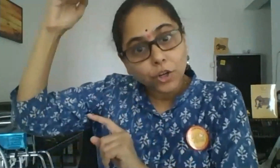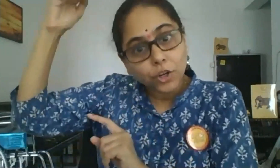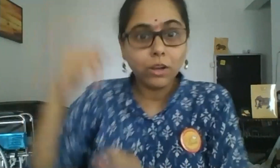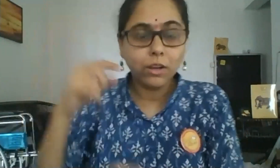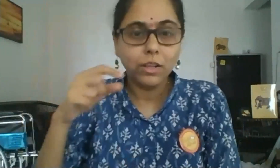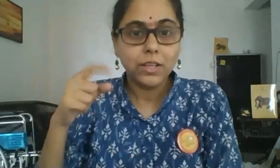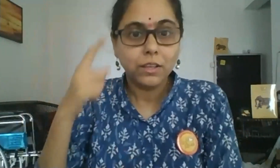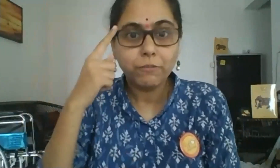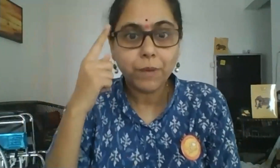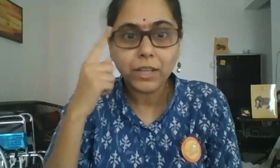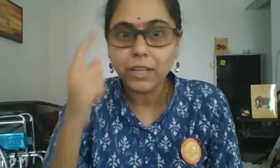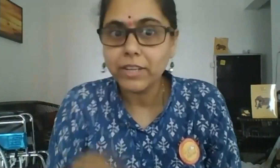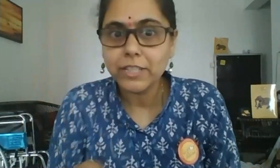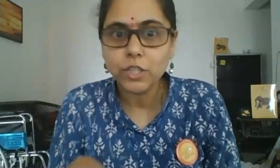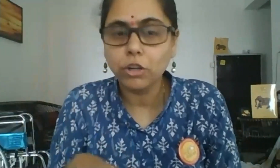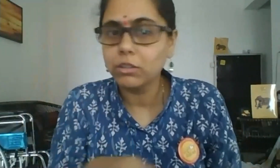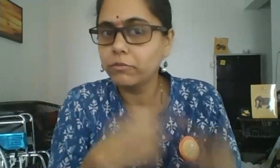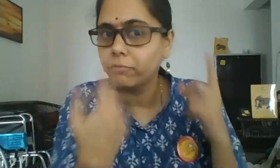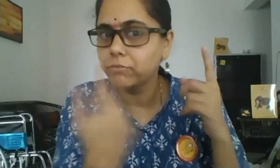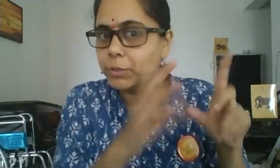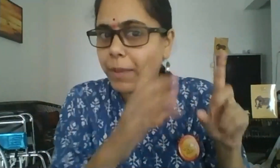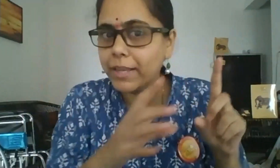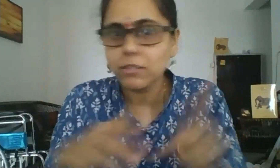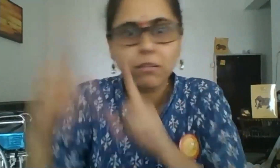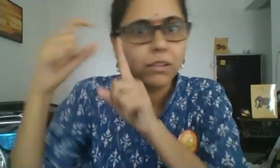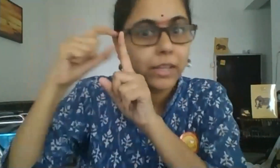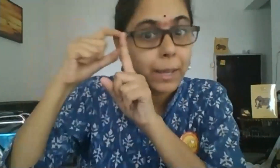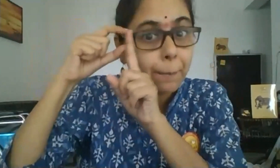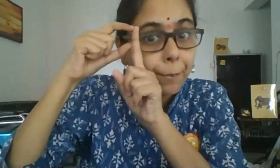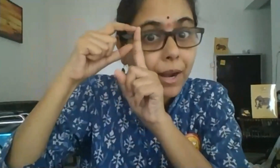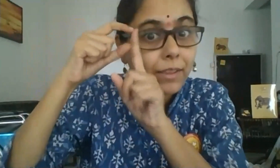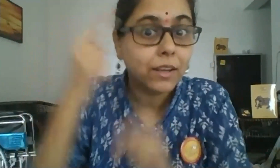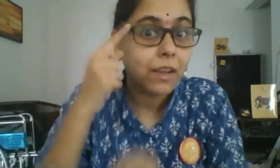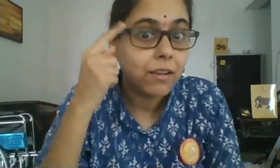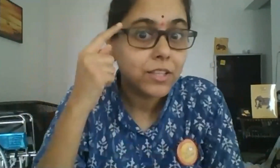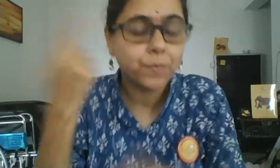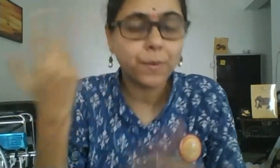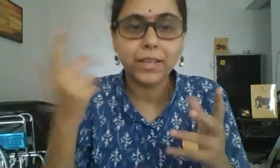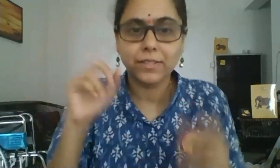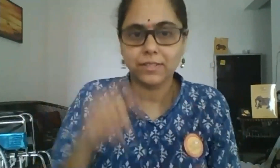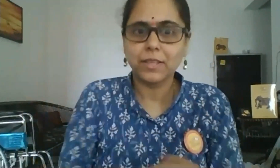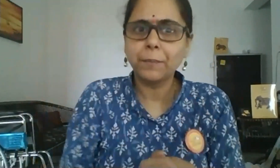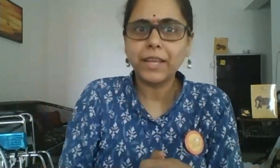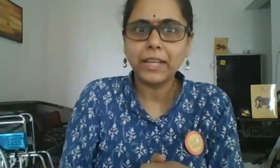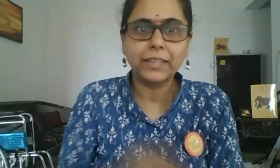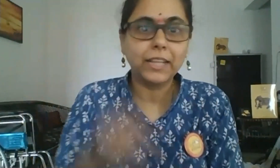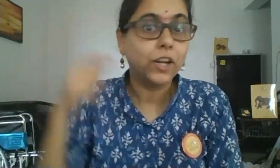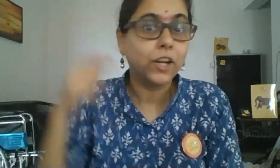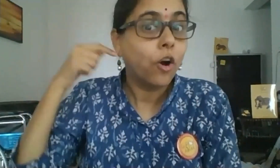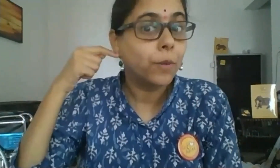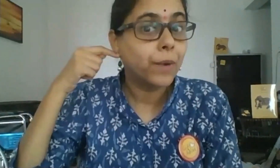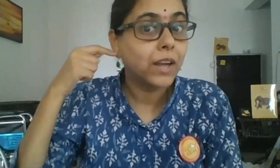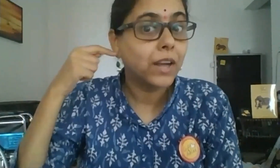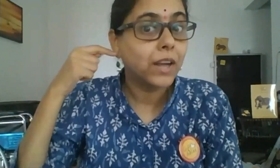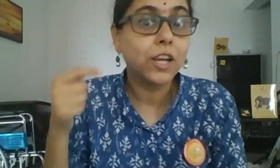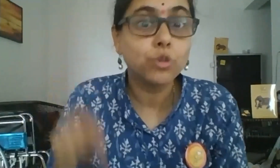tall. If Prarthana wears lot specs all the time, Prarthana specs, something like that, or Prarthana